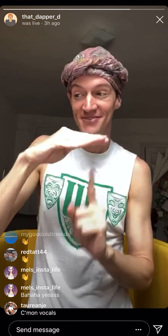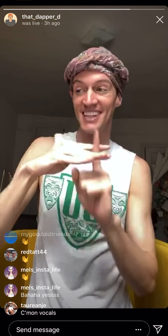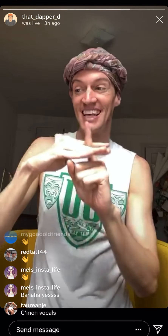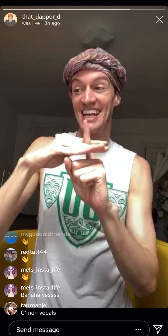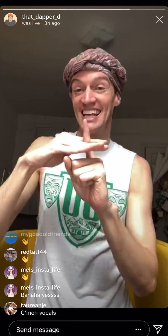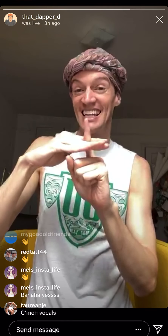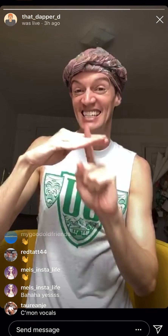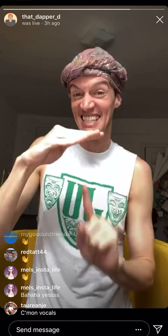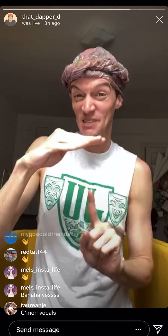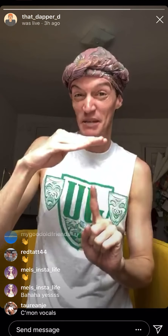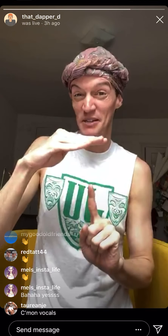the